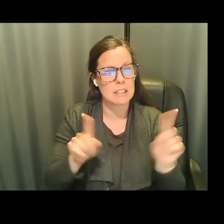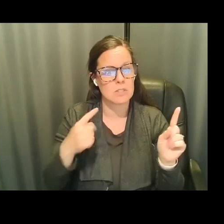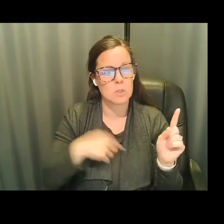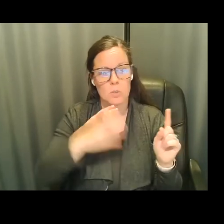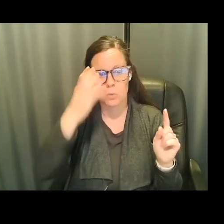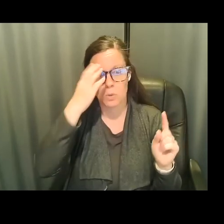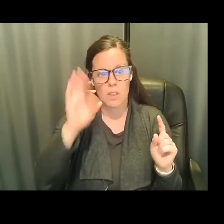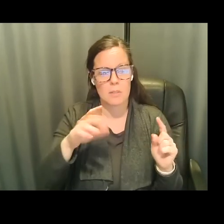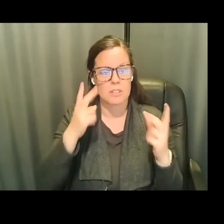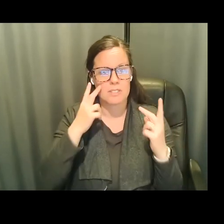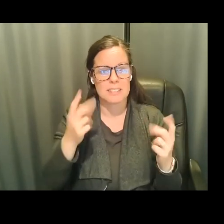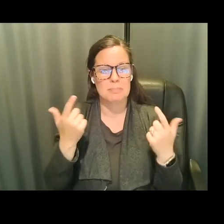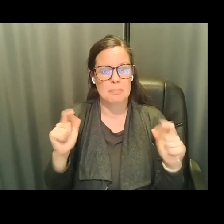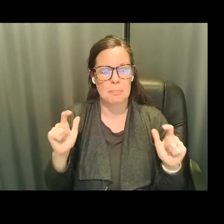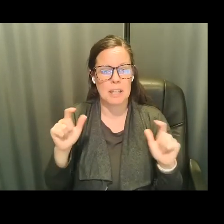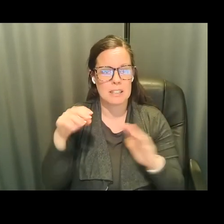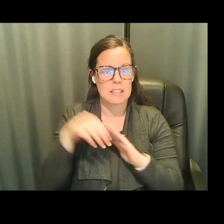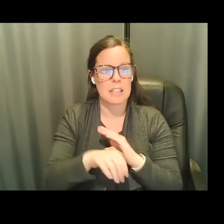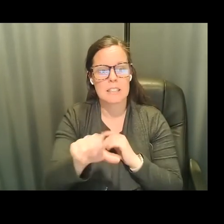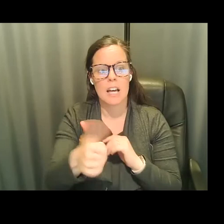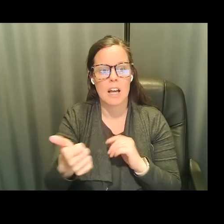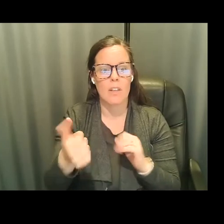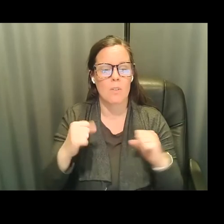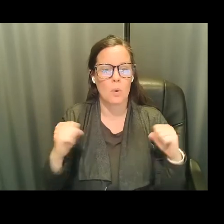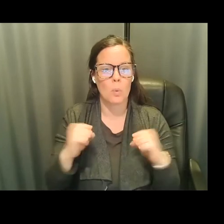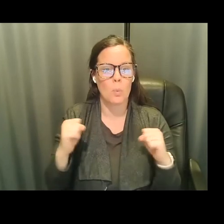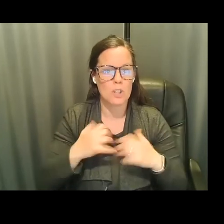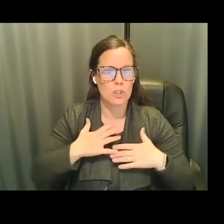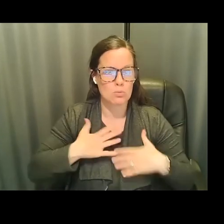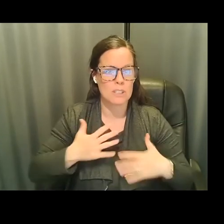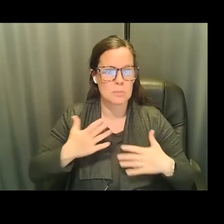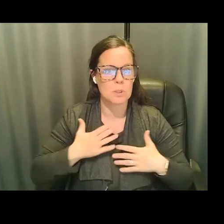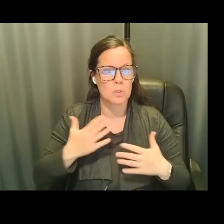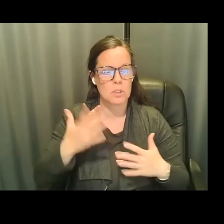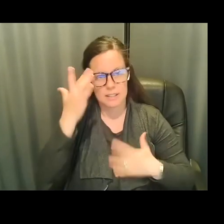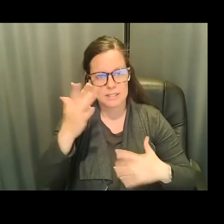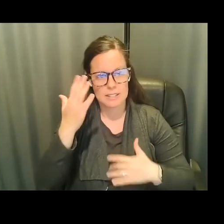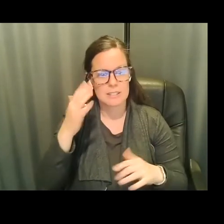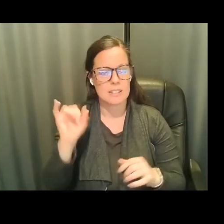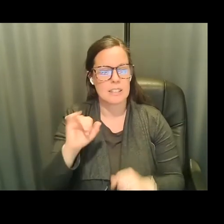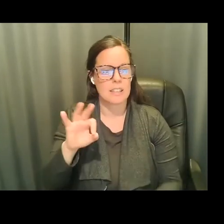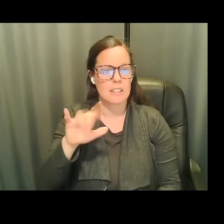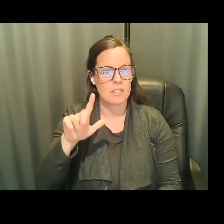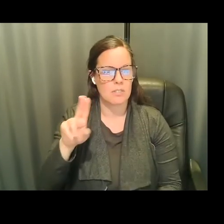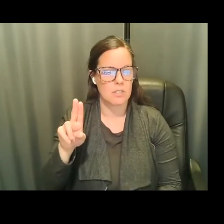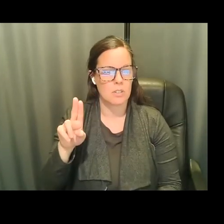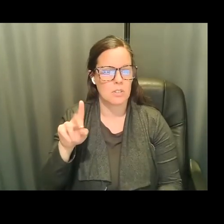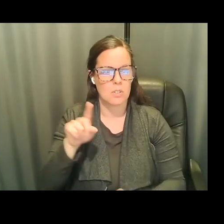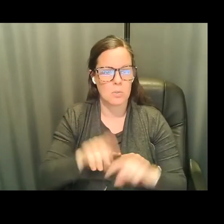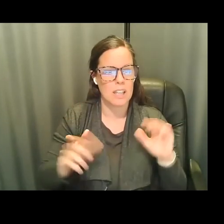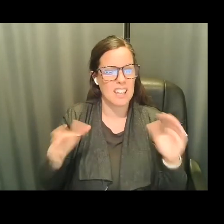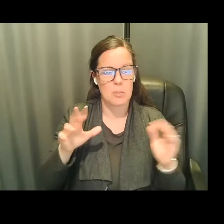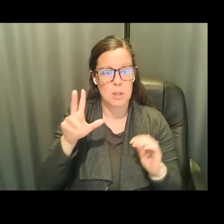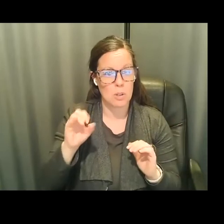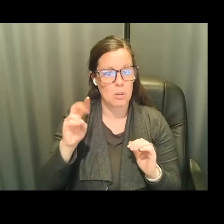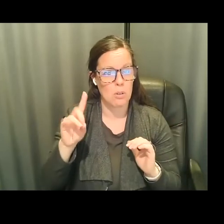huge declines in other winter respiratory illnesses such as flu. We don't have a lot to compare COVID to since